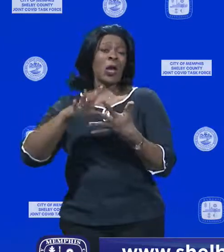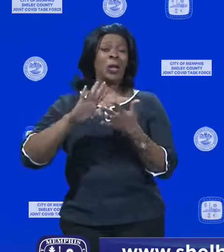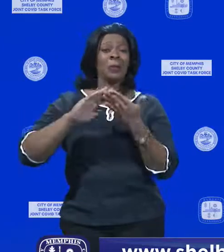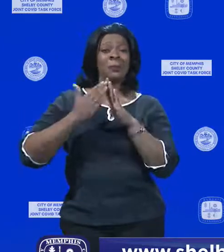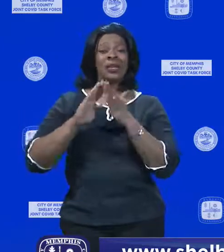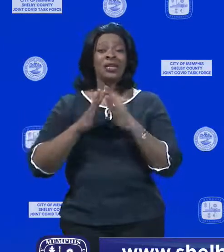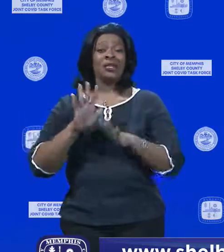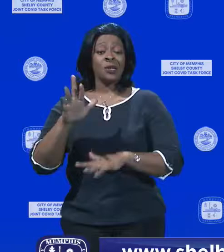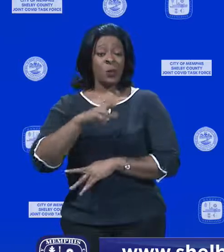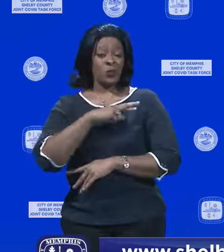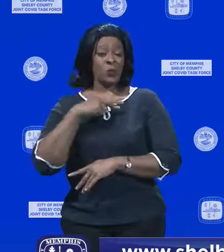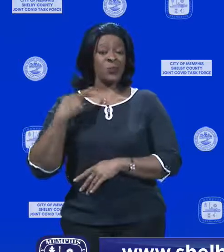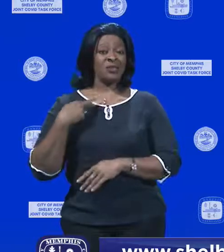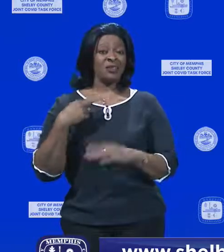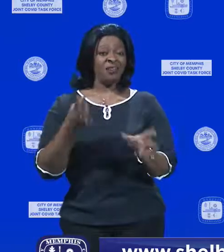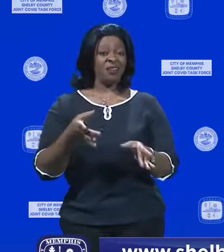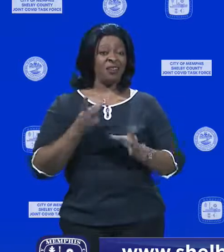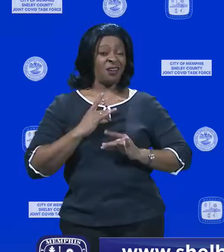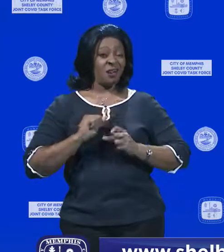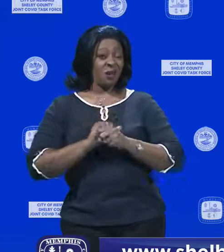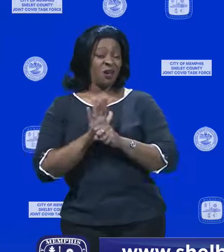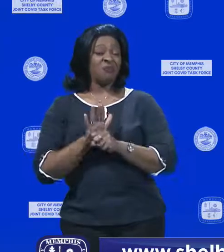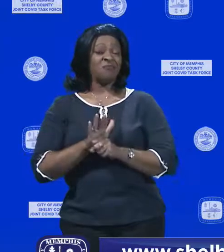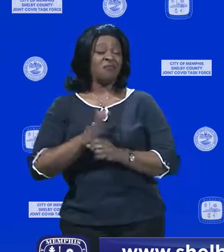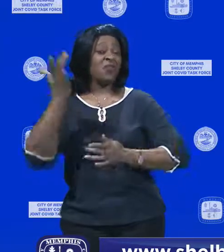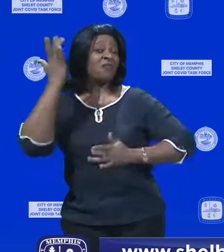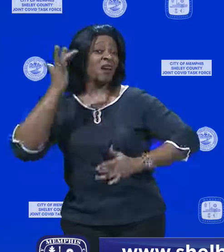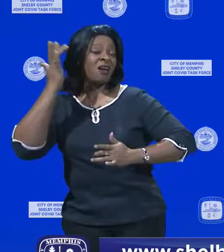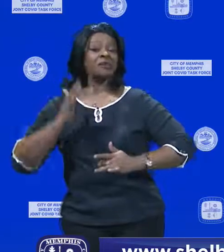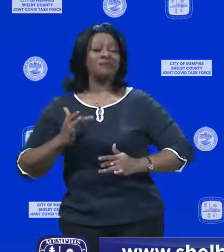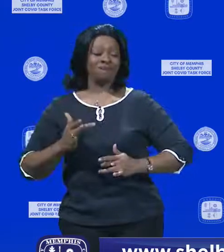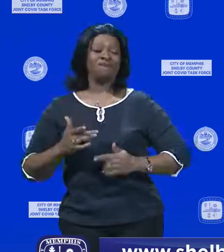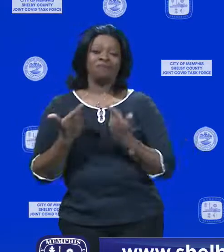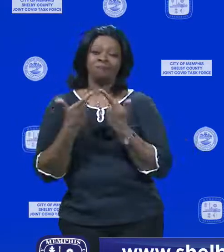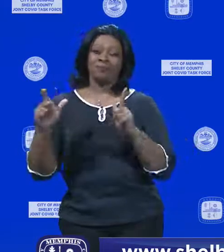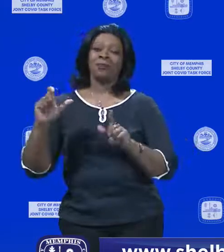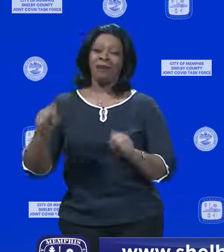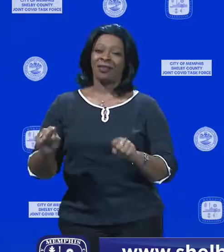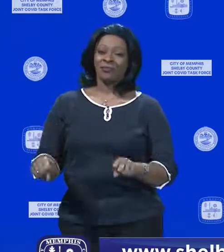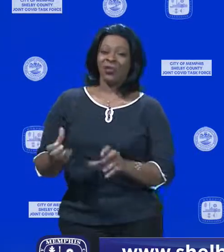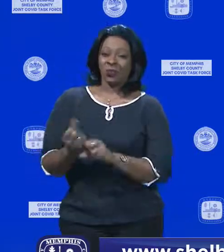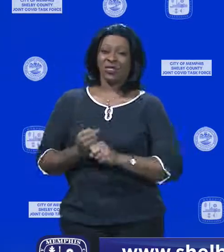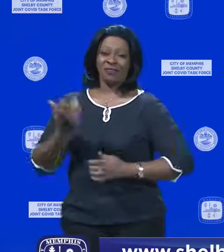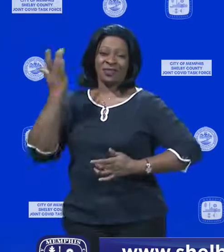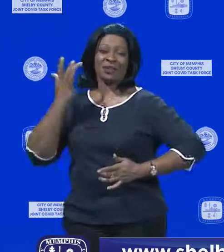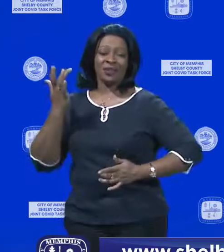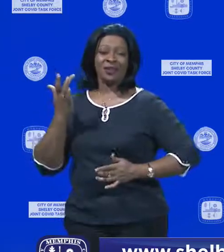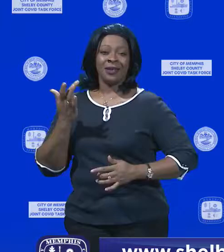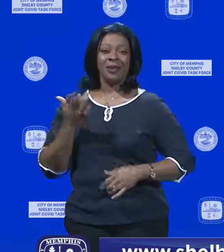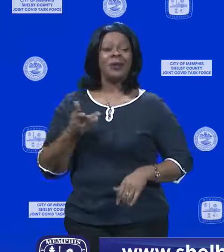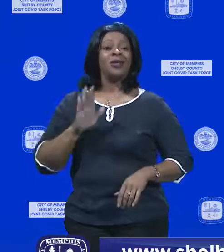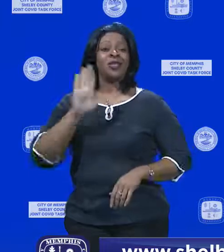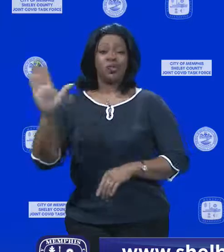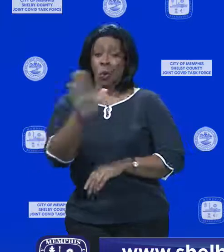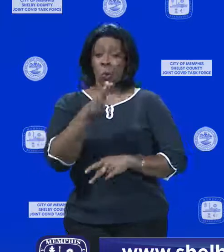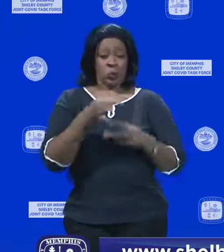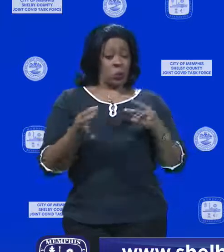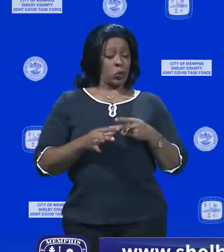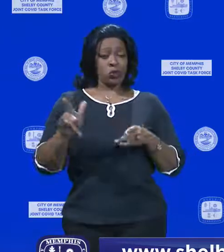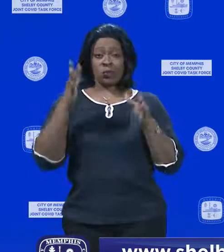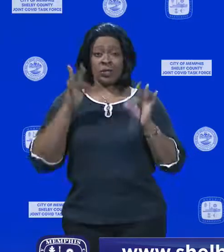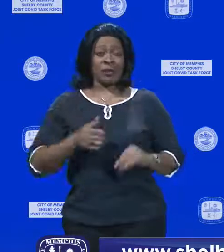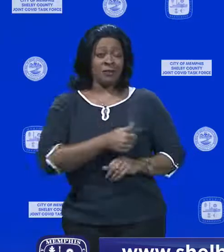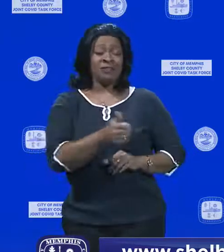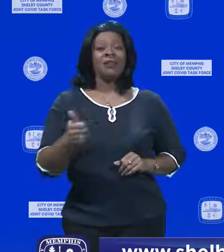risk of encountering COVID and becoming infected is greater. And as a personal choice, if that's a choice you